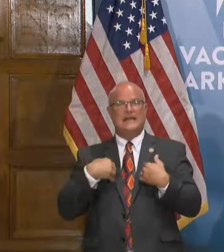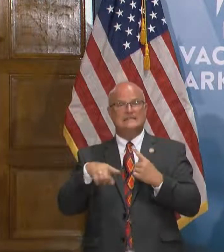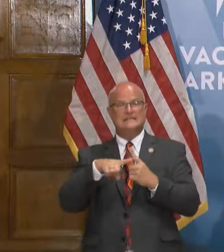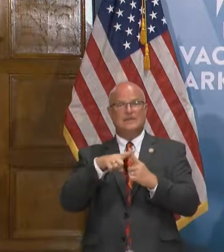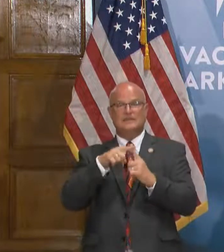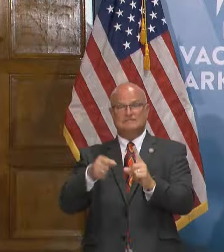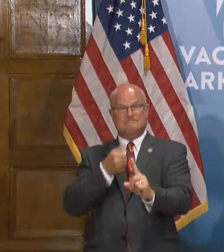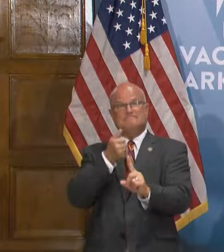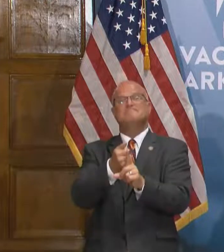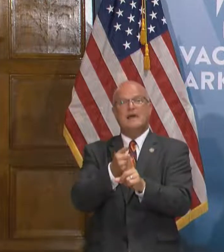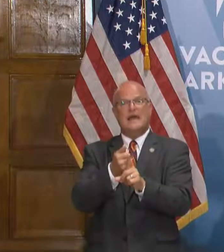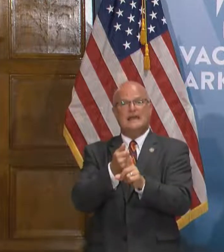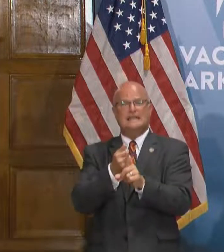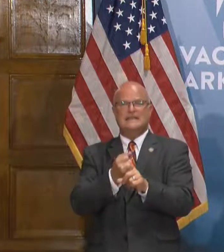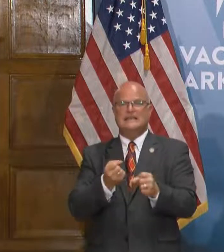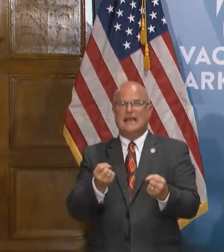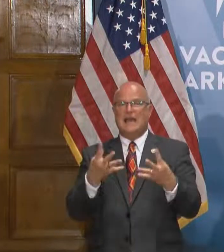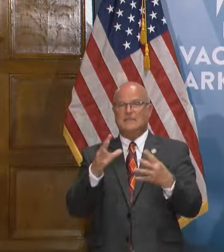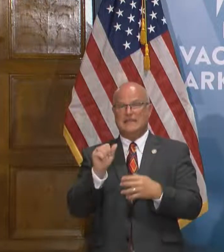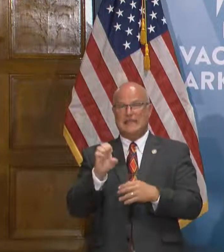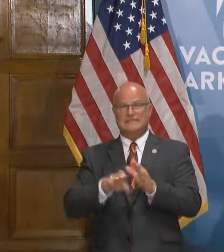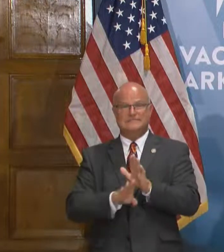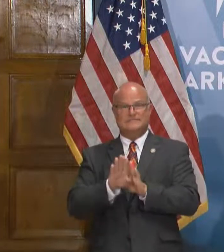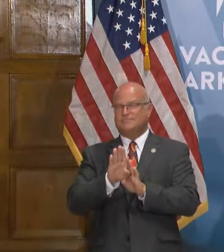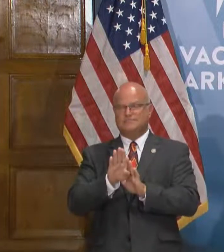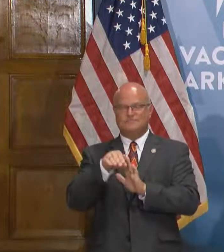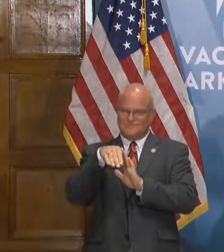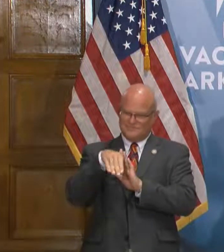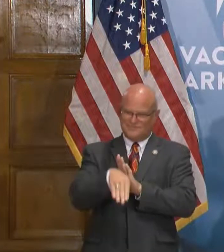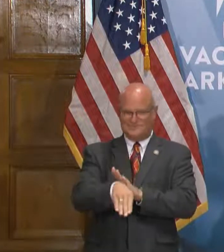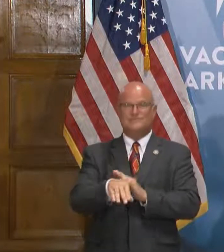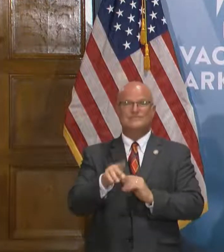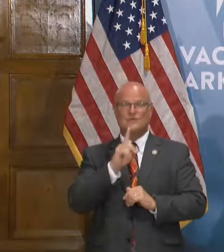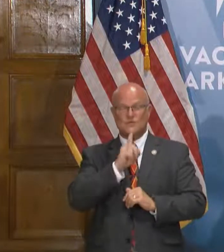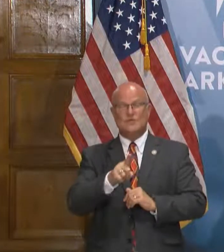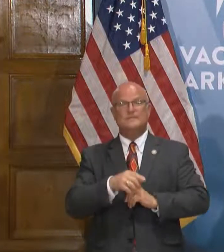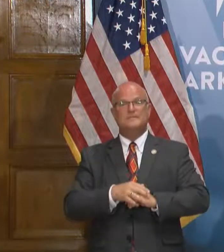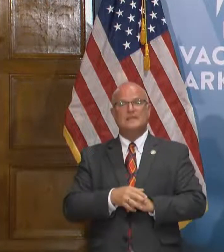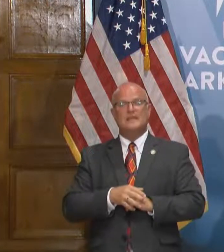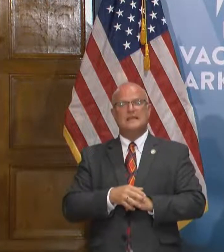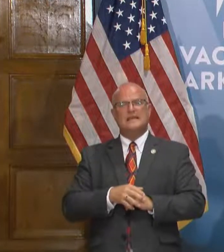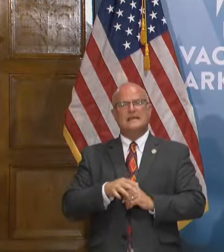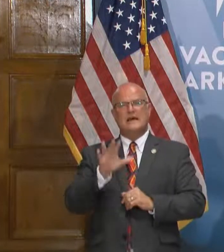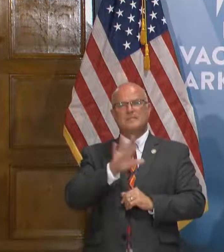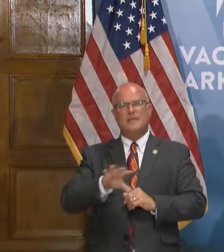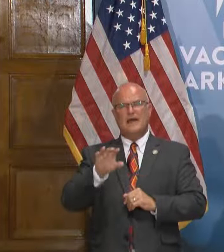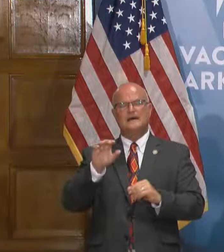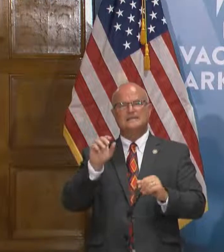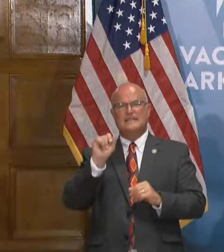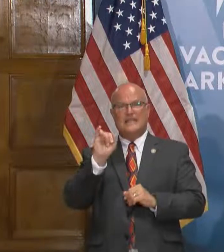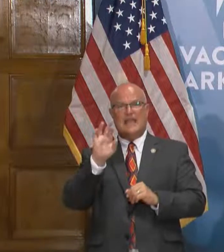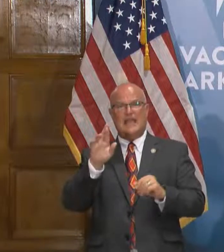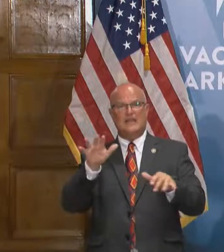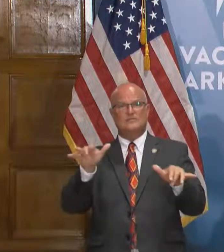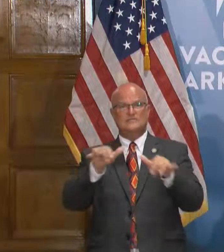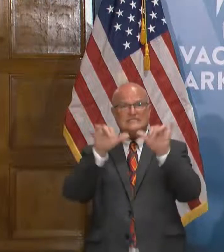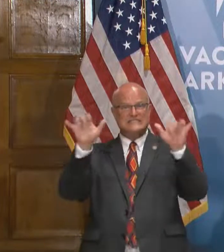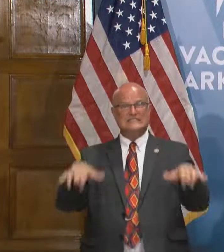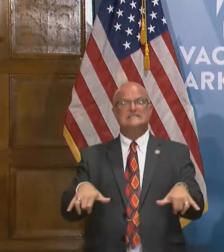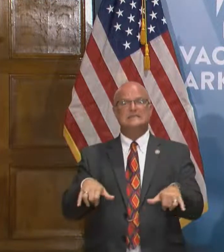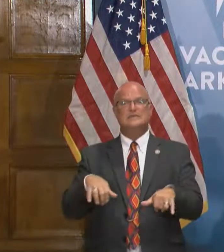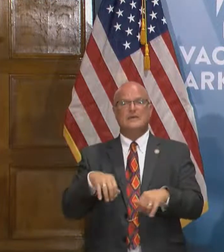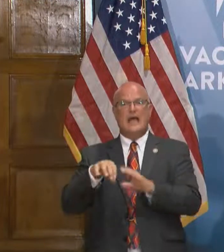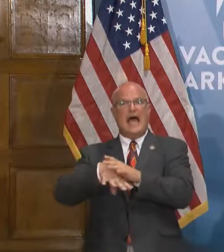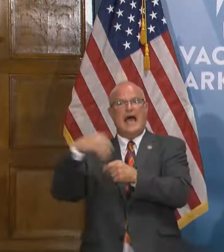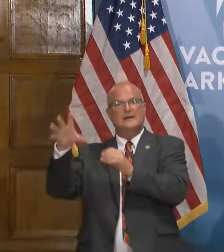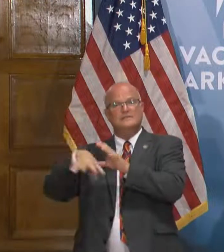positive impact on the number of cases. Then finally, it's about ventilation, it's about what's outdoors, it's about